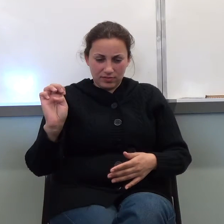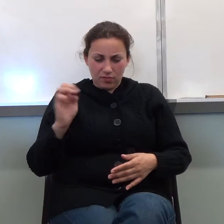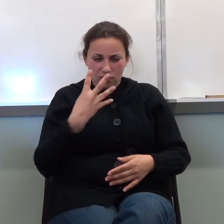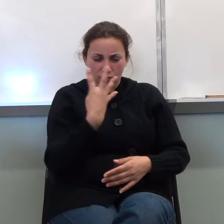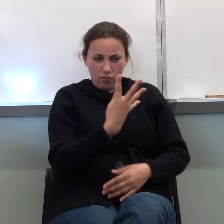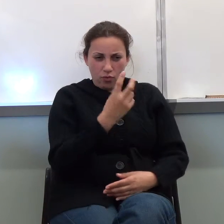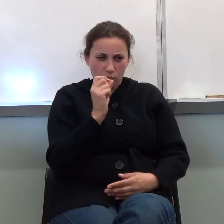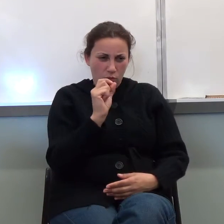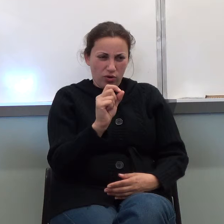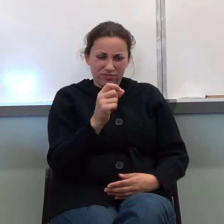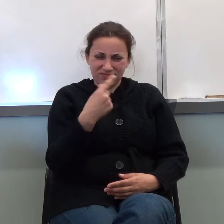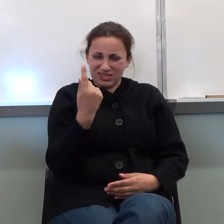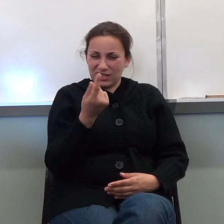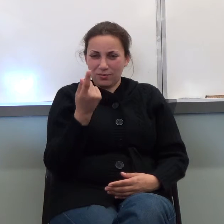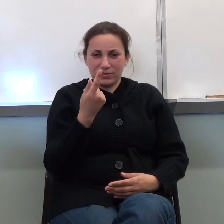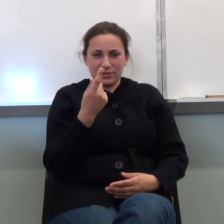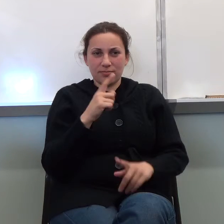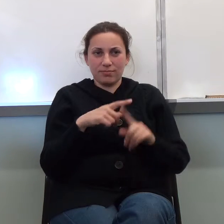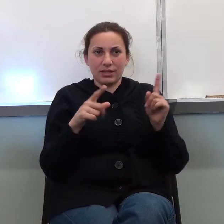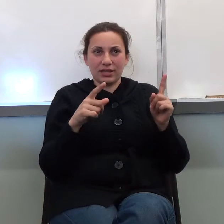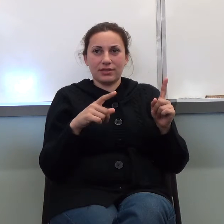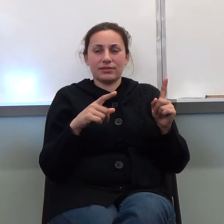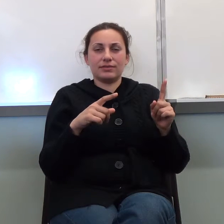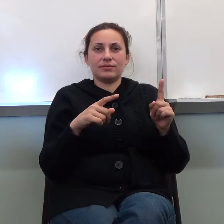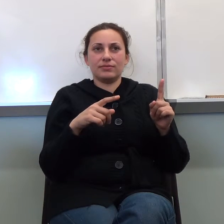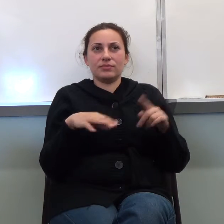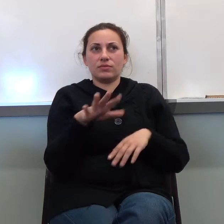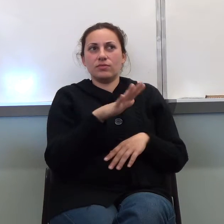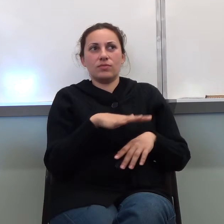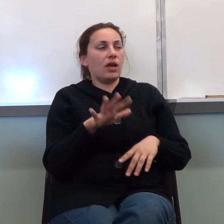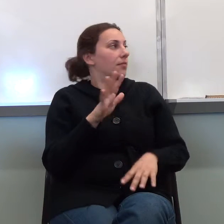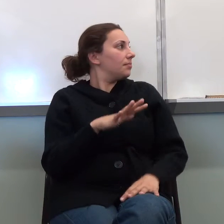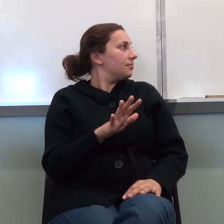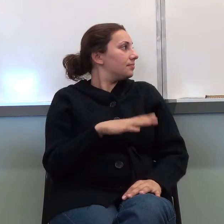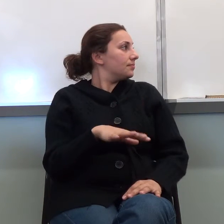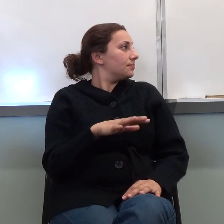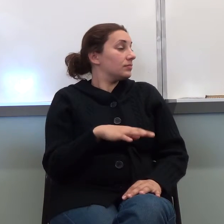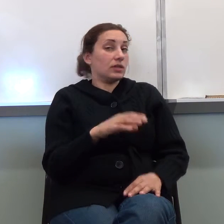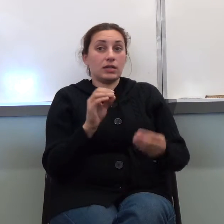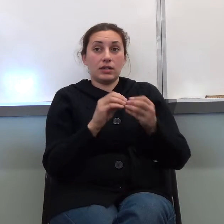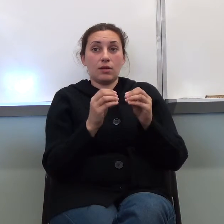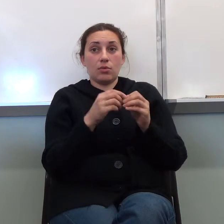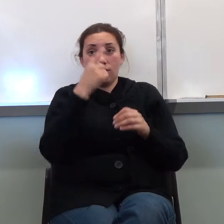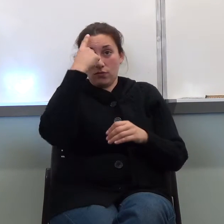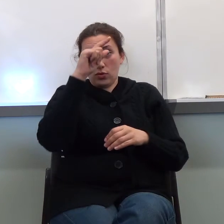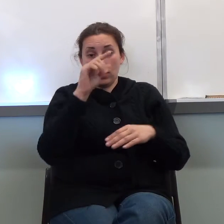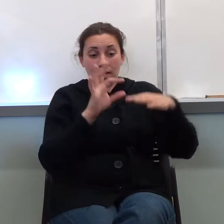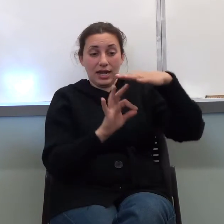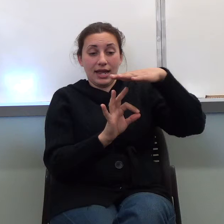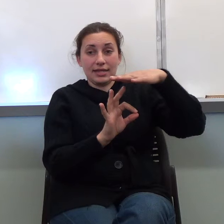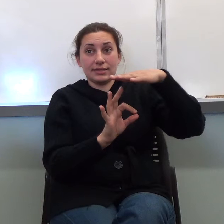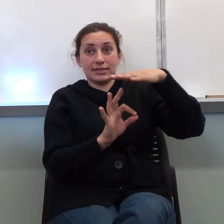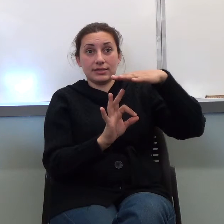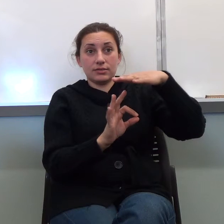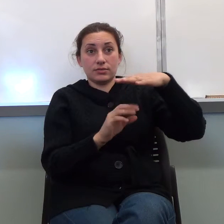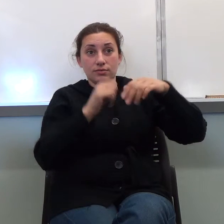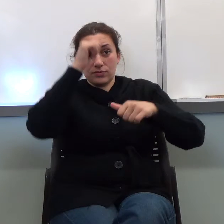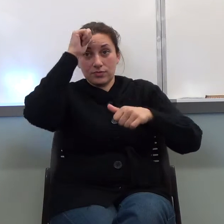or other. And that turns out to be the repeater for ninths, right? Remember that? So this is going to